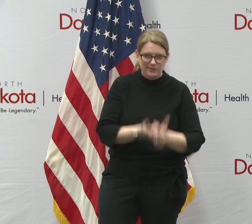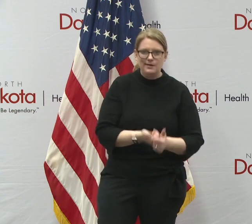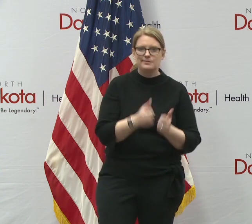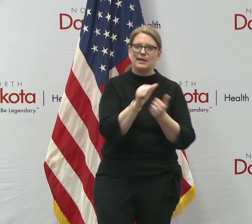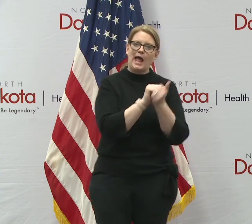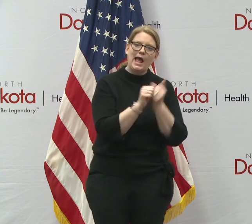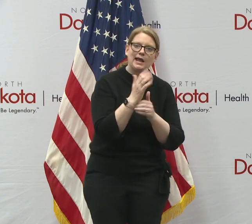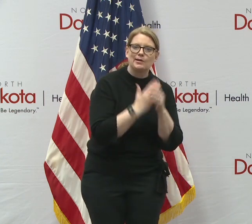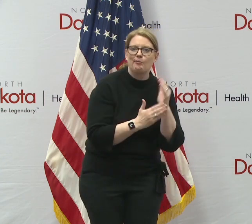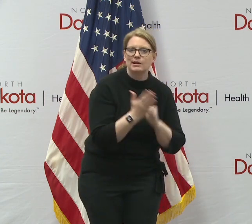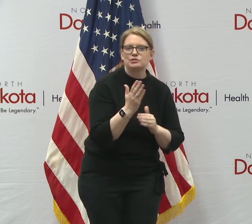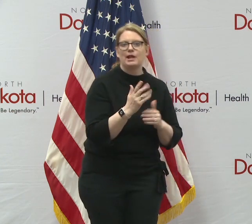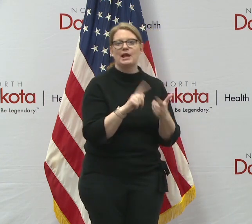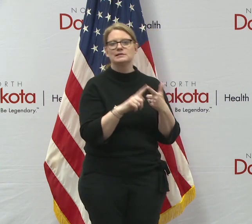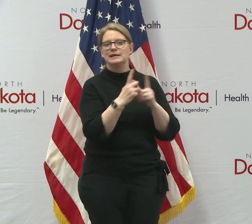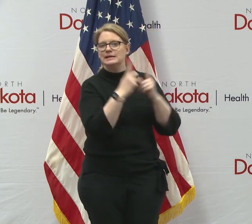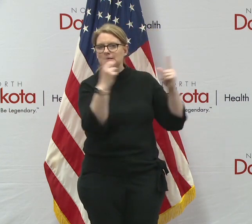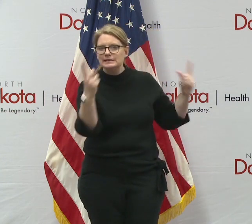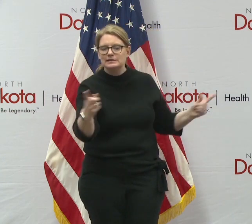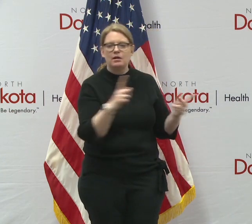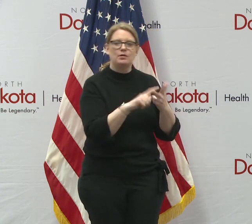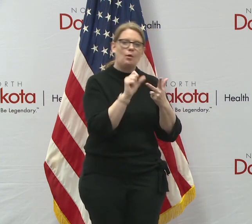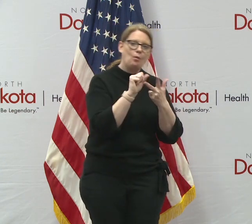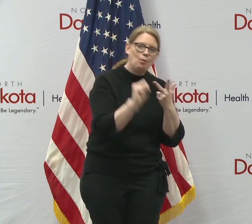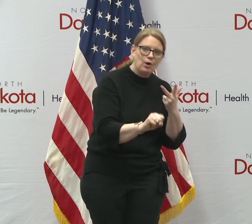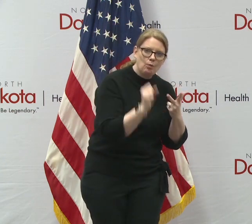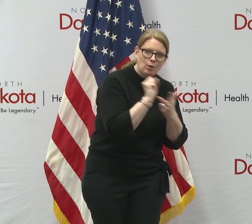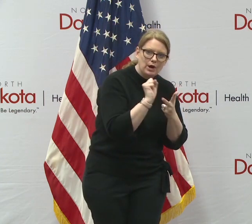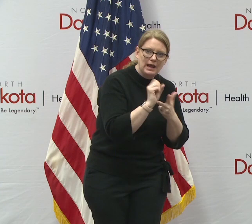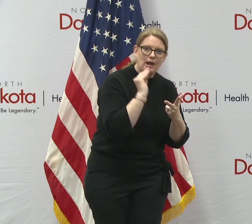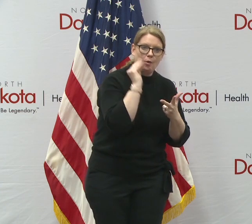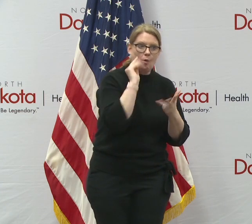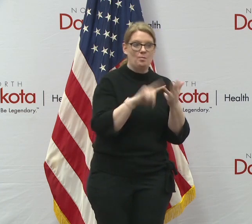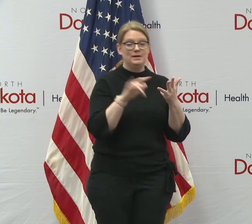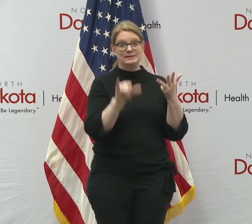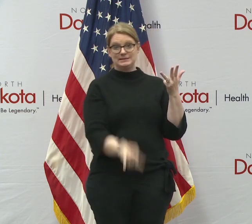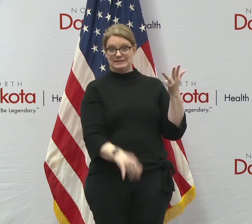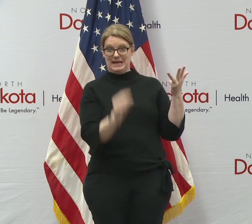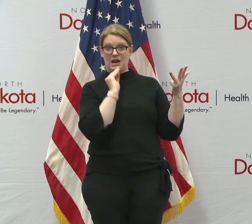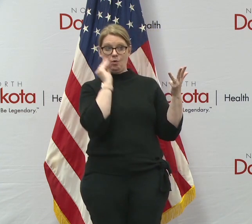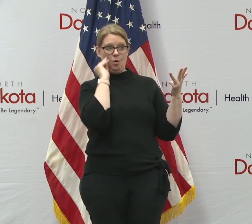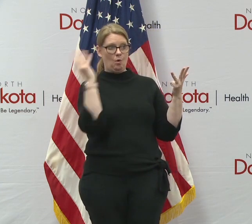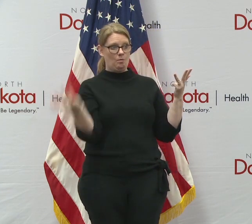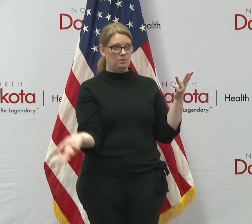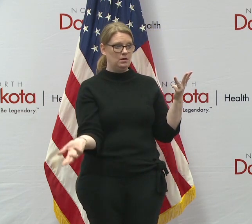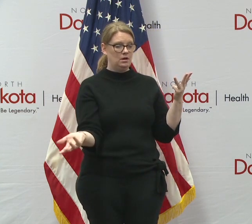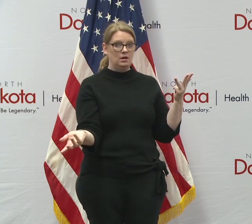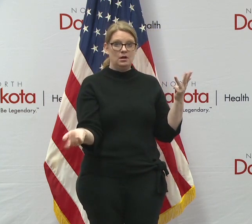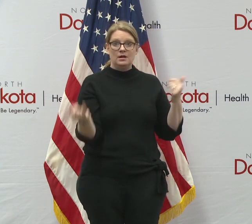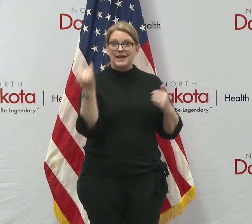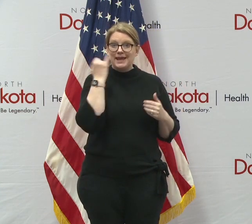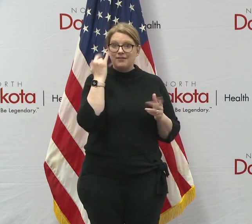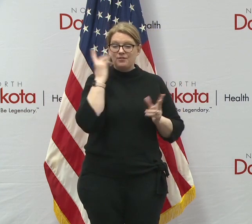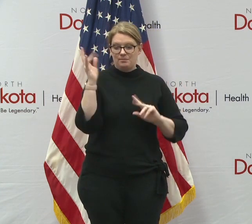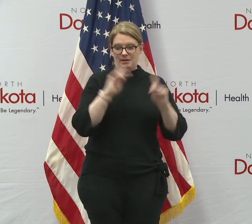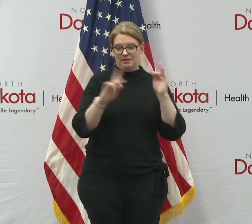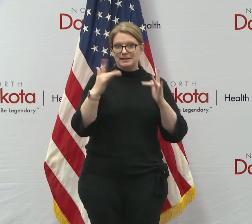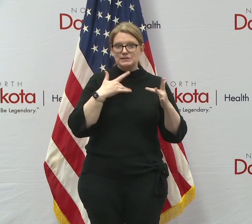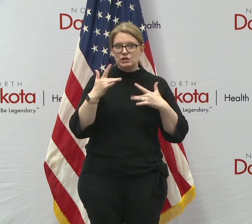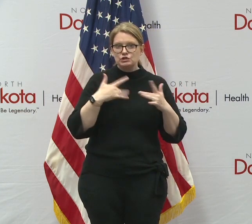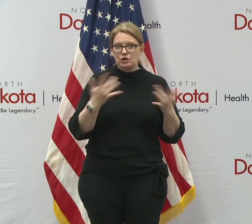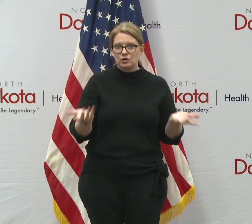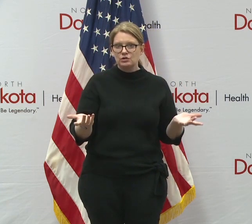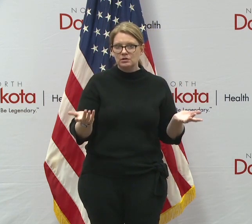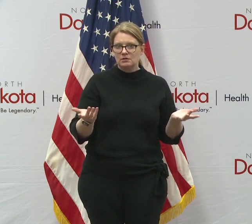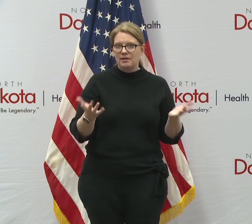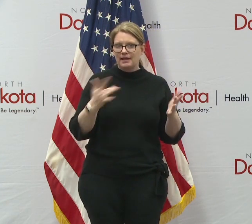the distance keeping rules, the working home, the stay at home. That's what we want to do. So if people are concerned it's out there, then that